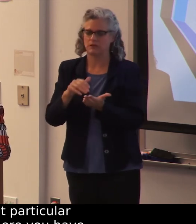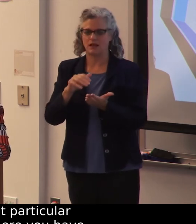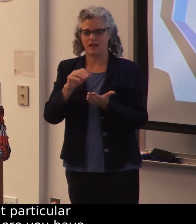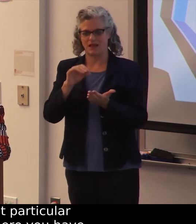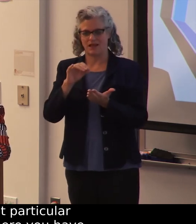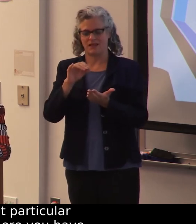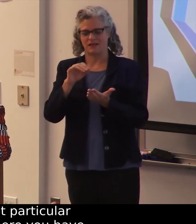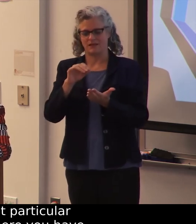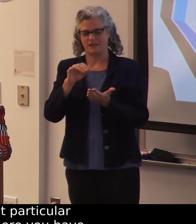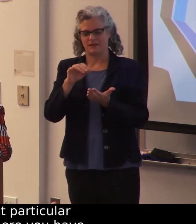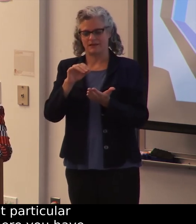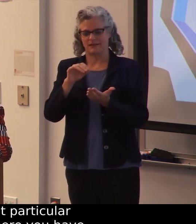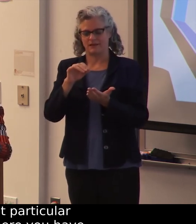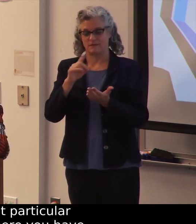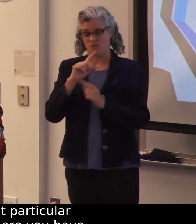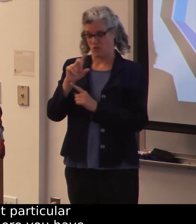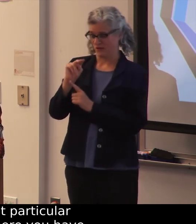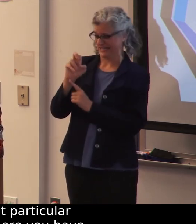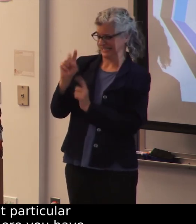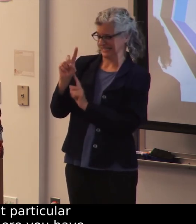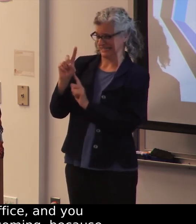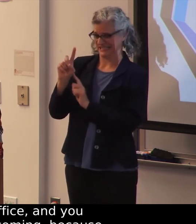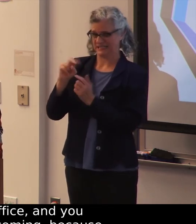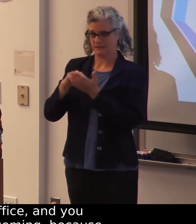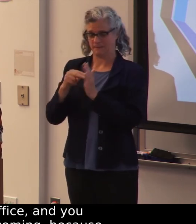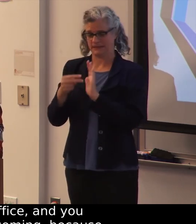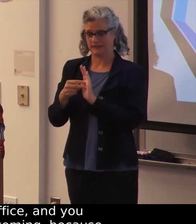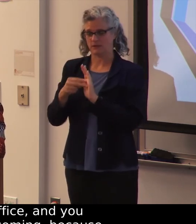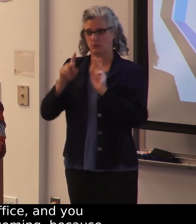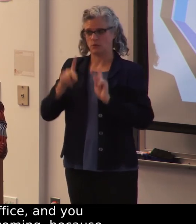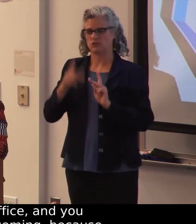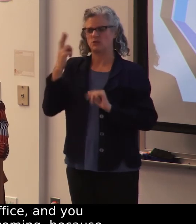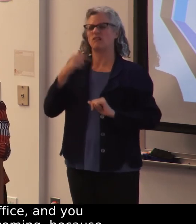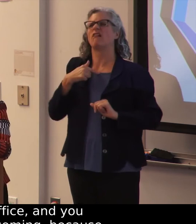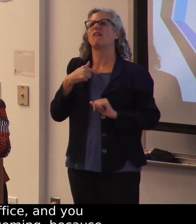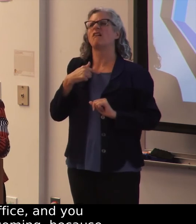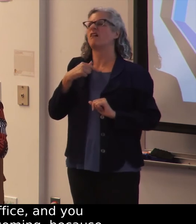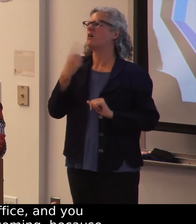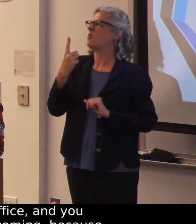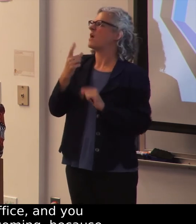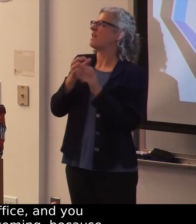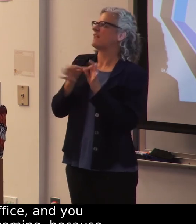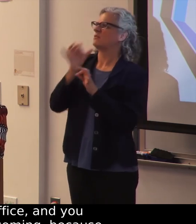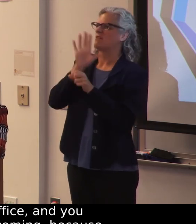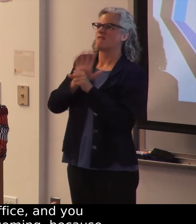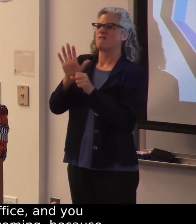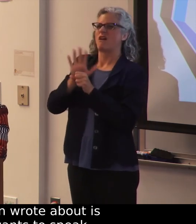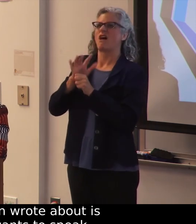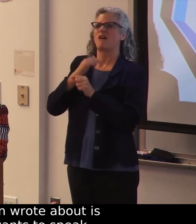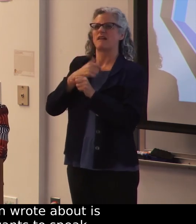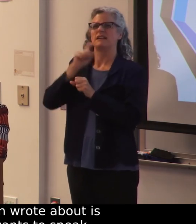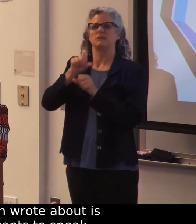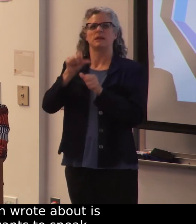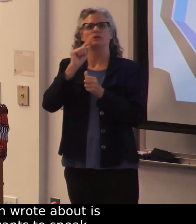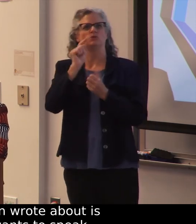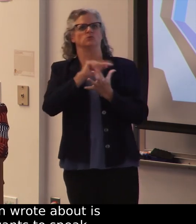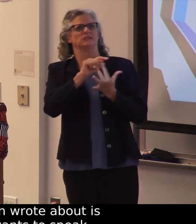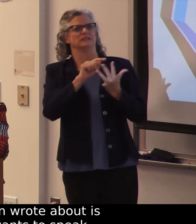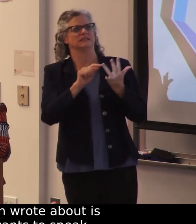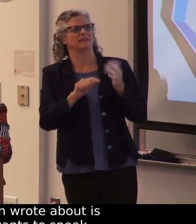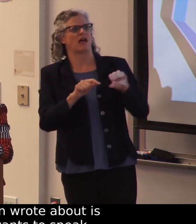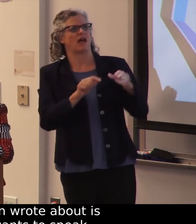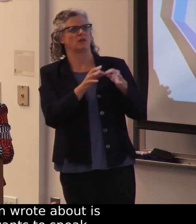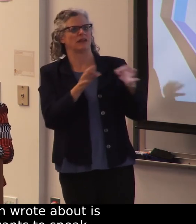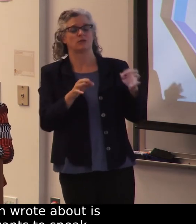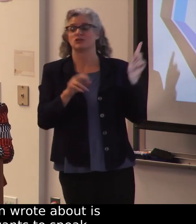context where you have that one language doesn't suffice and you have the welcoming, because one of the things that Bonnie Norton wrote about is